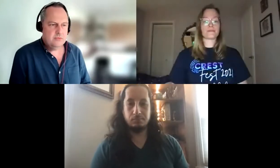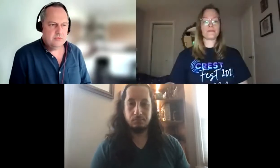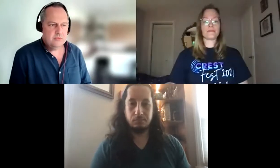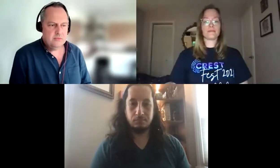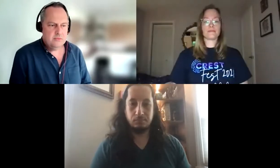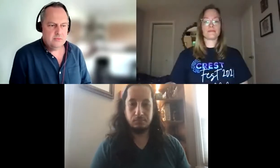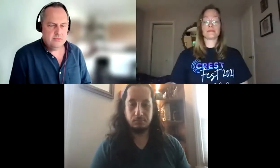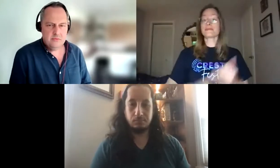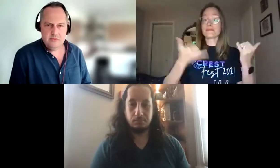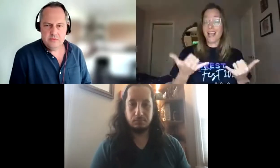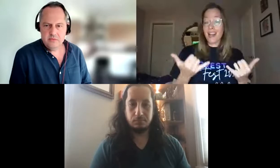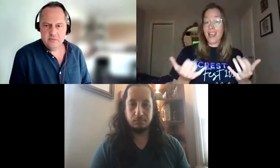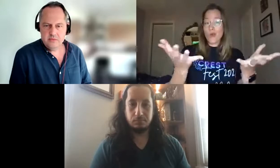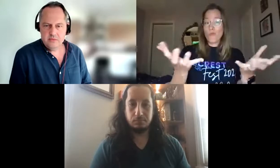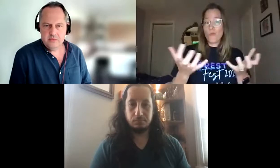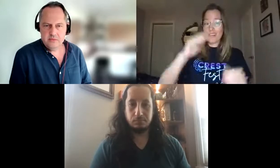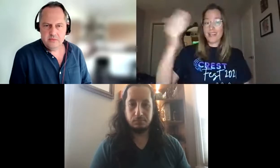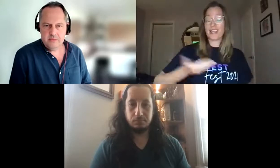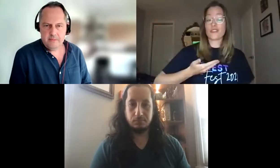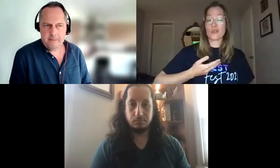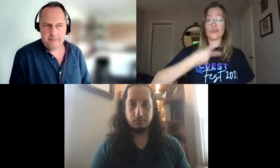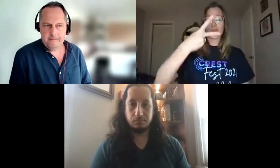in exploring sign language and technology.